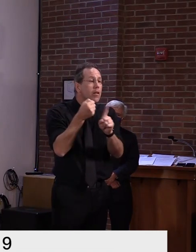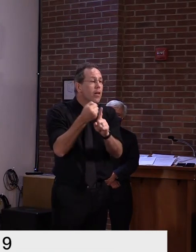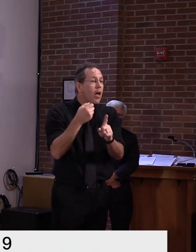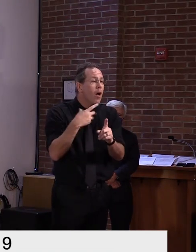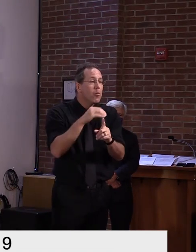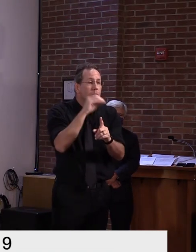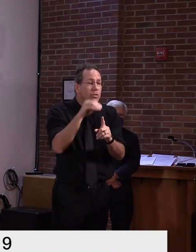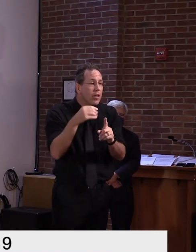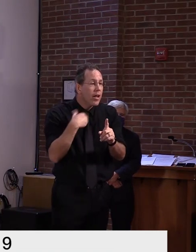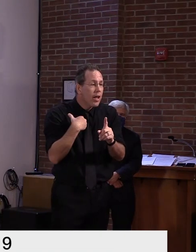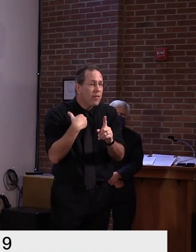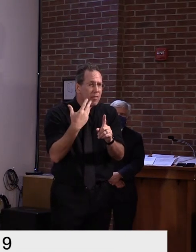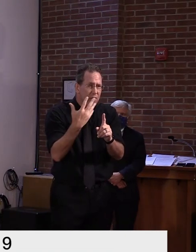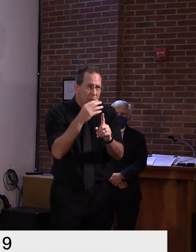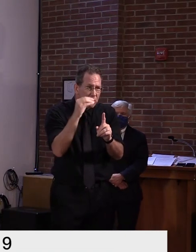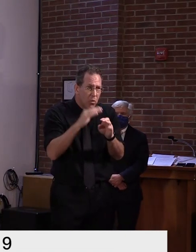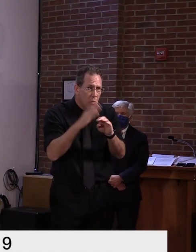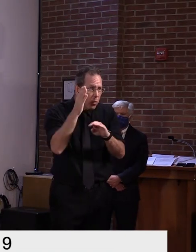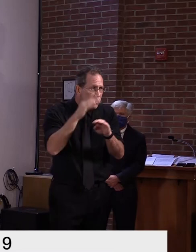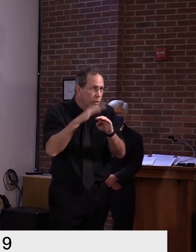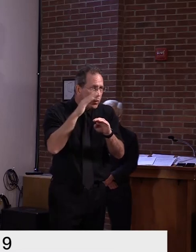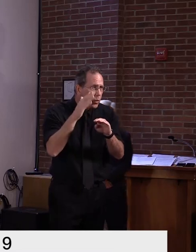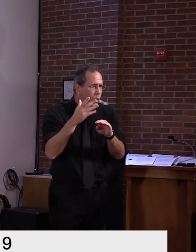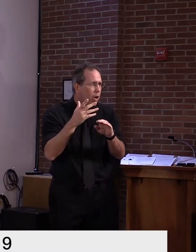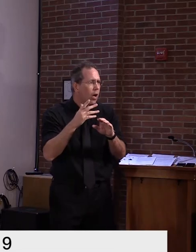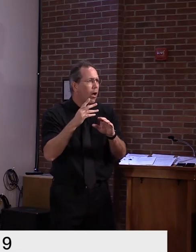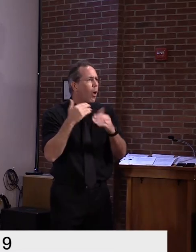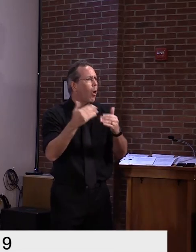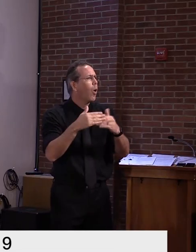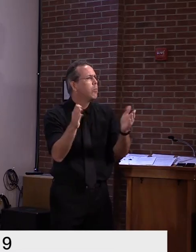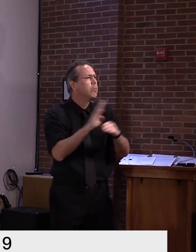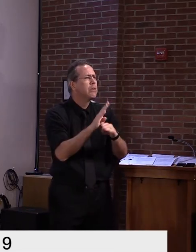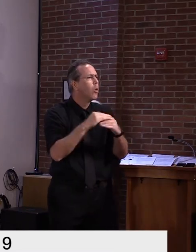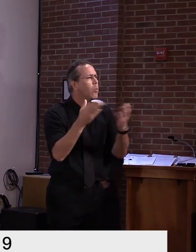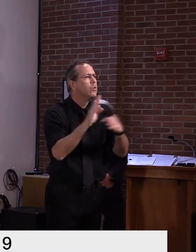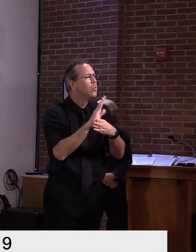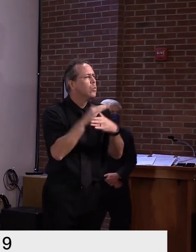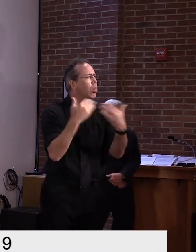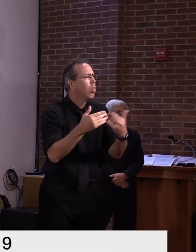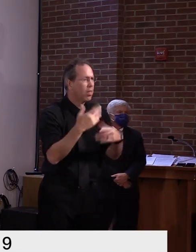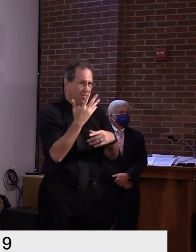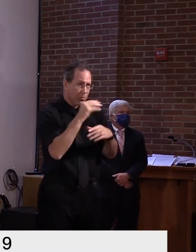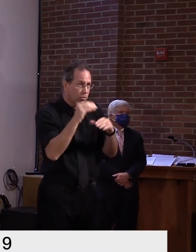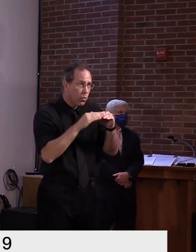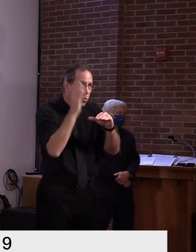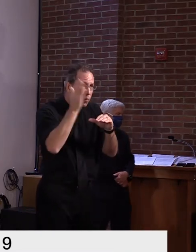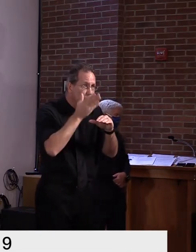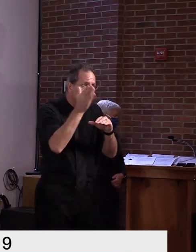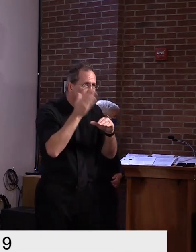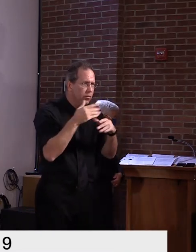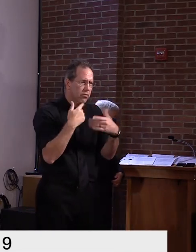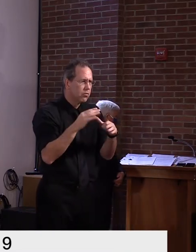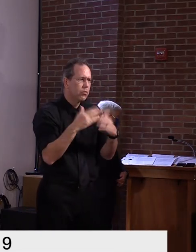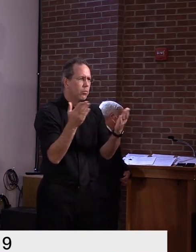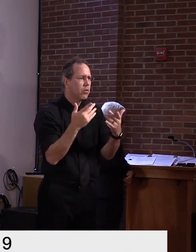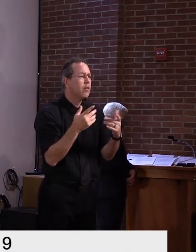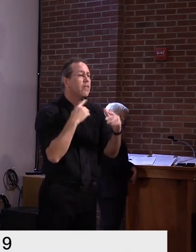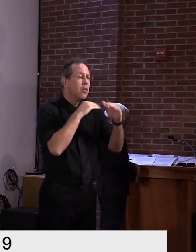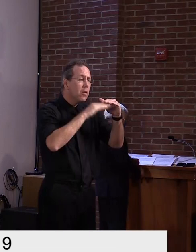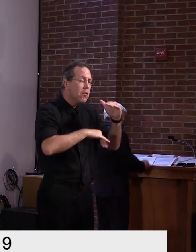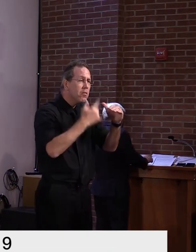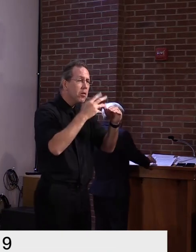reopening their colleges. Some would go higher than that to 10% or what have you, but certainly when you're